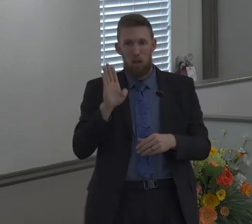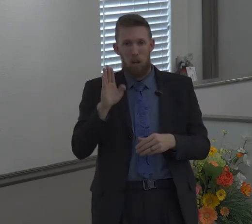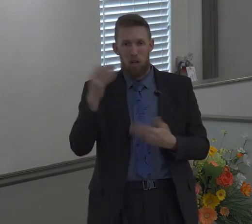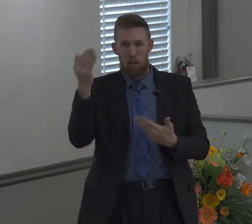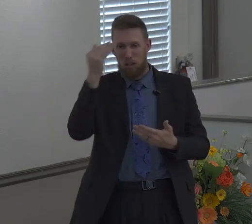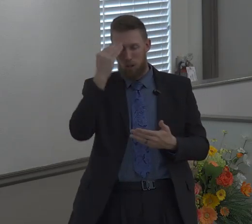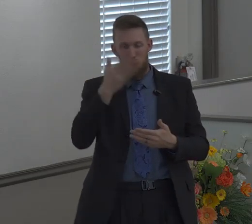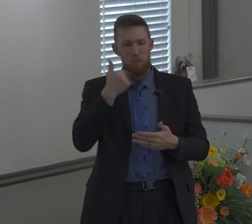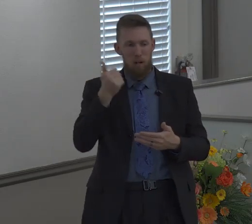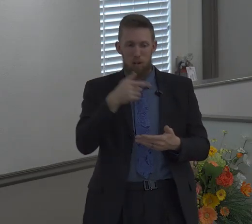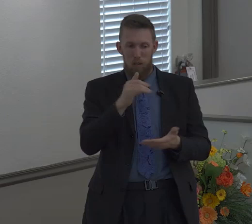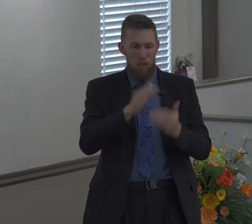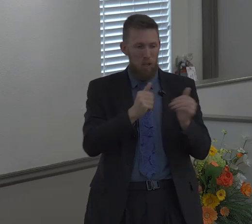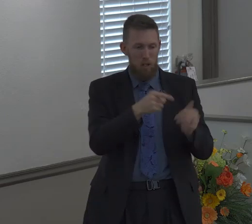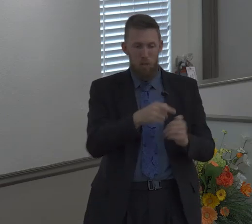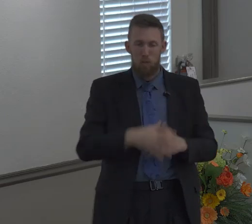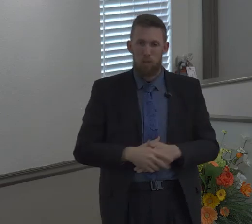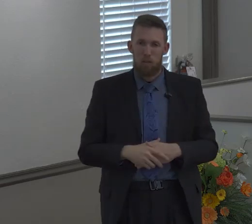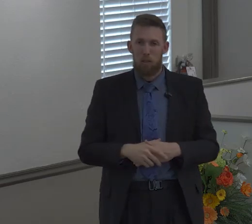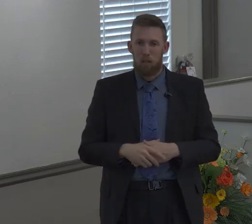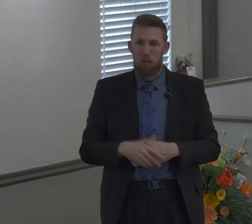you're not. God says, I win.